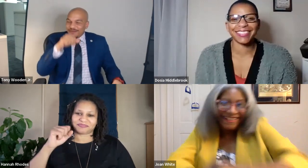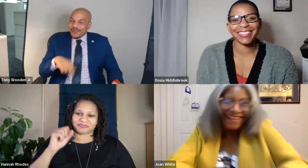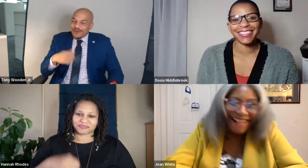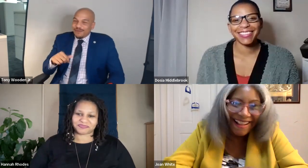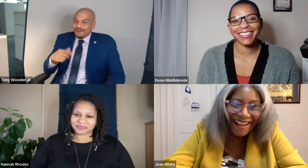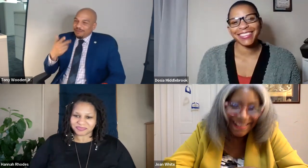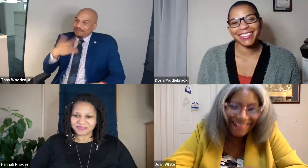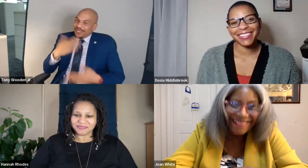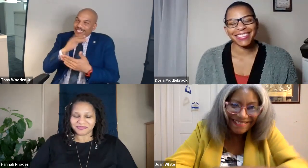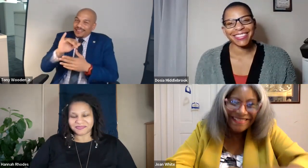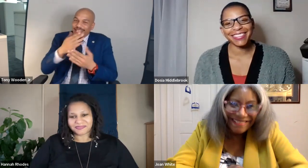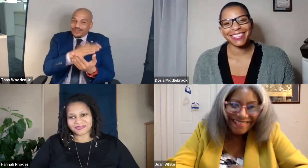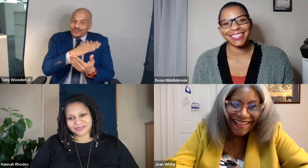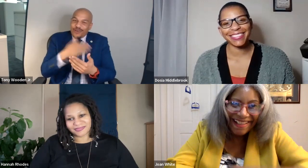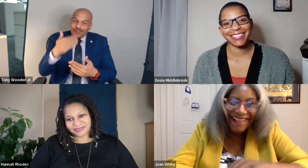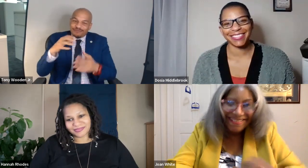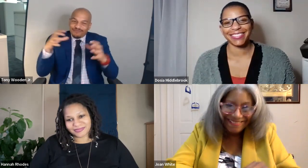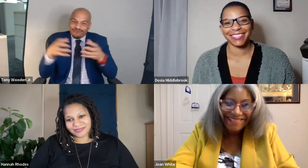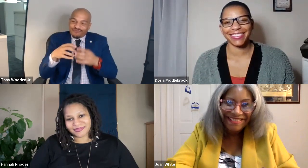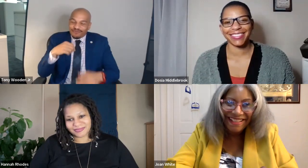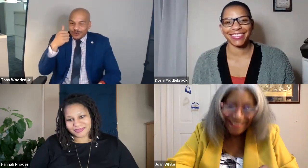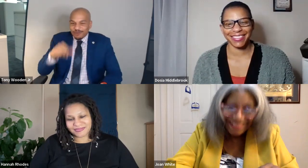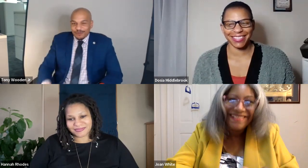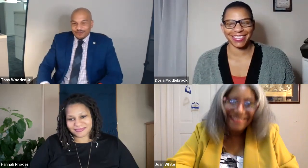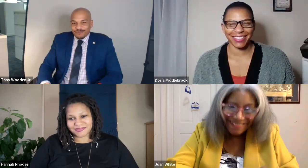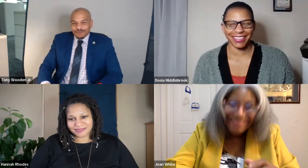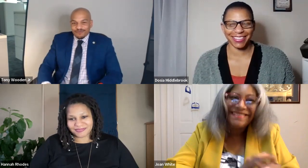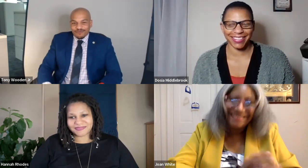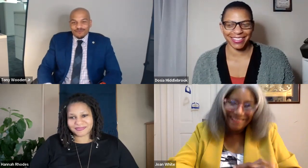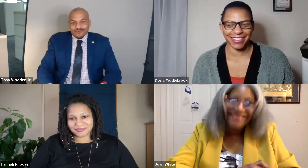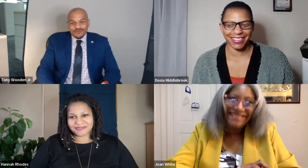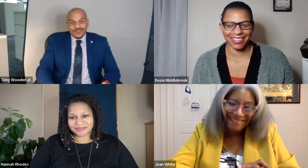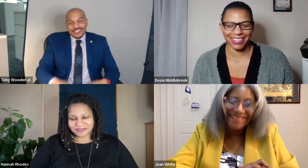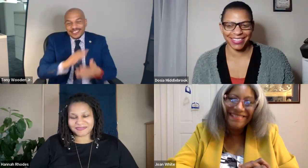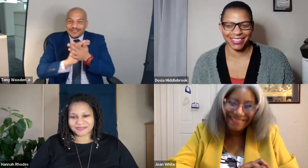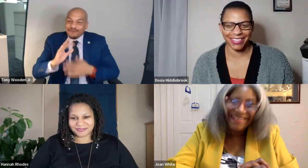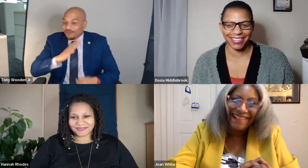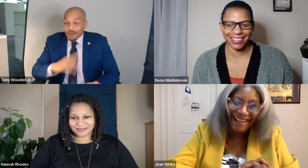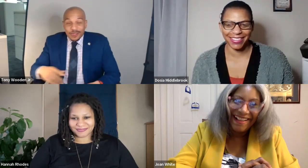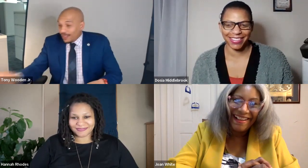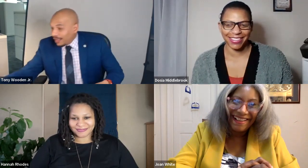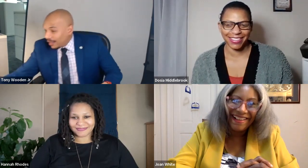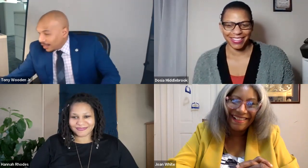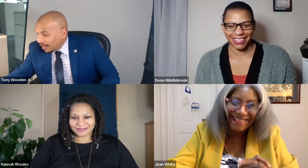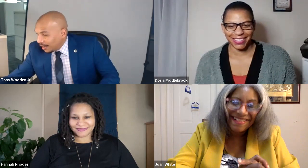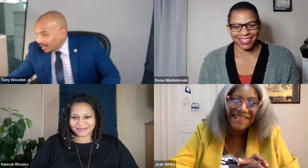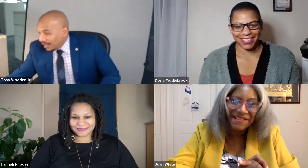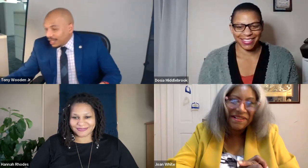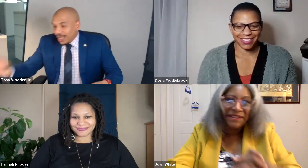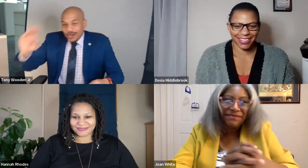something very near and dear for all of us. And that's a really solid memory I have from our time growing up. And Tony saying, yeah, of course, I remember that song. It's